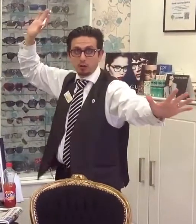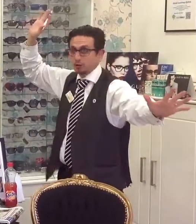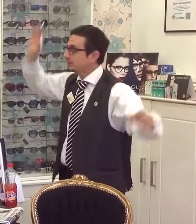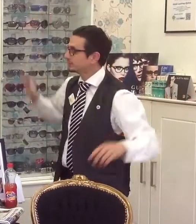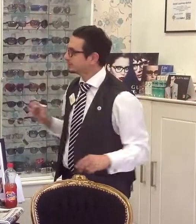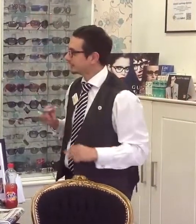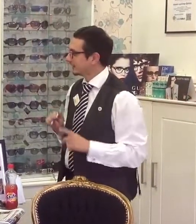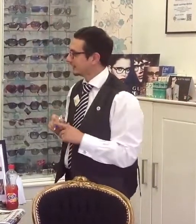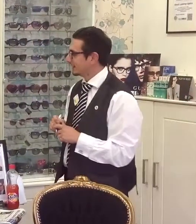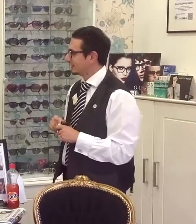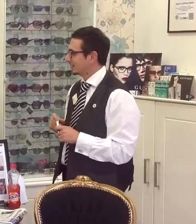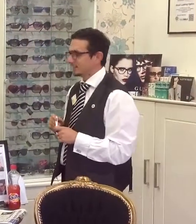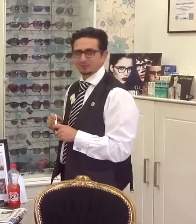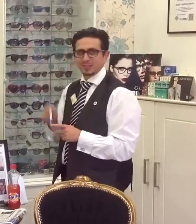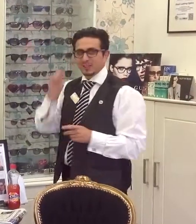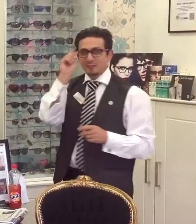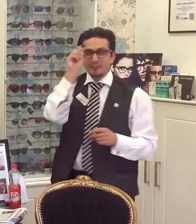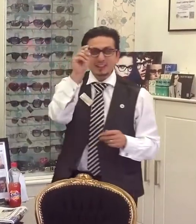day tomorrow